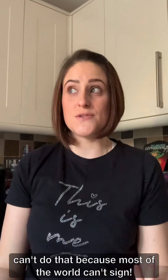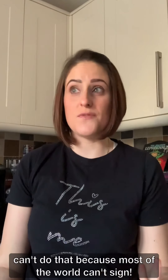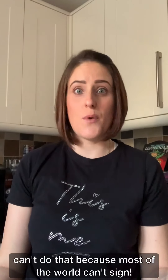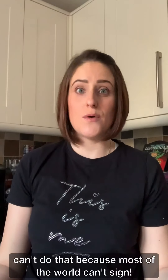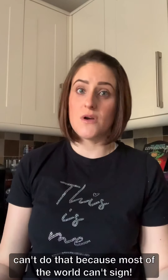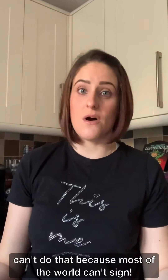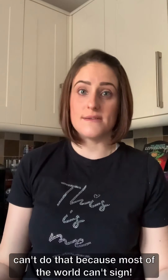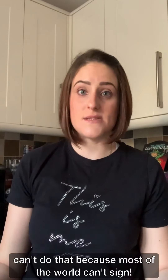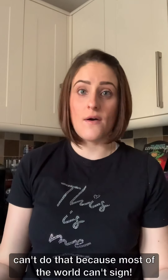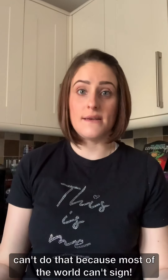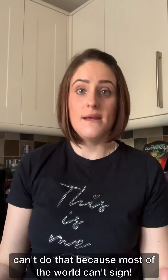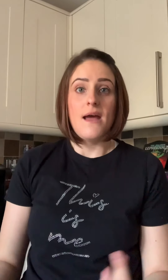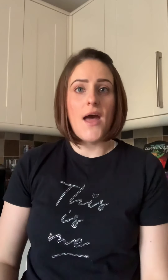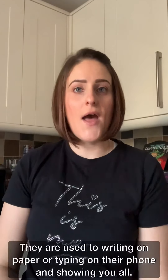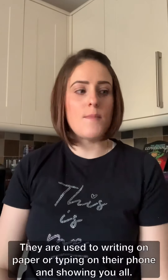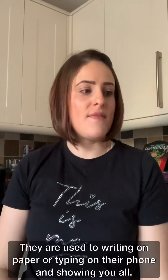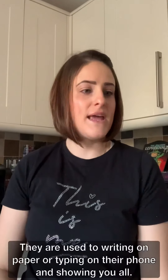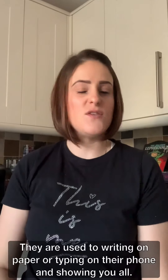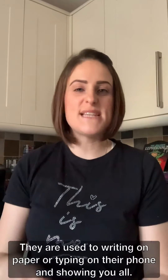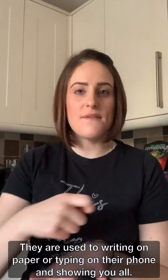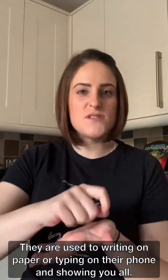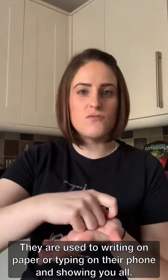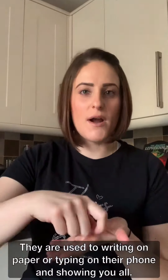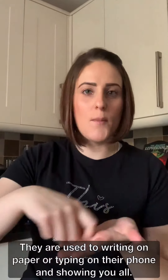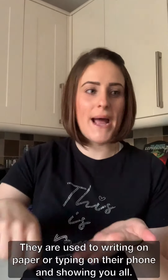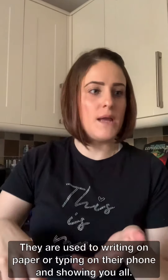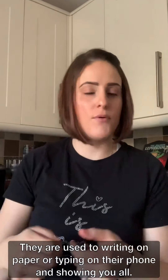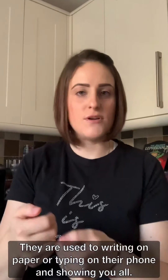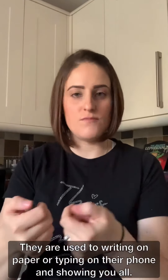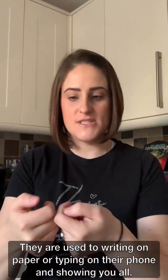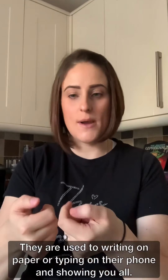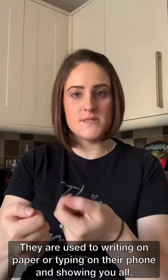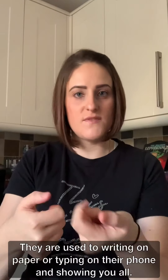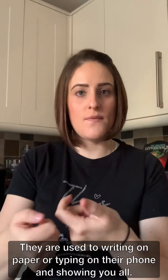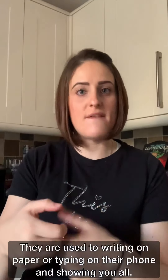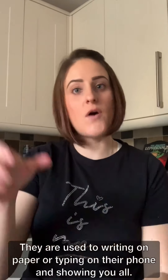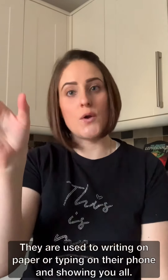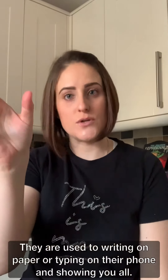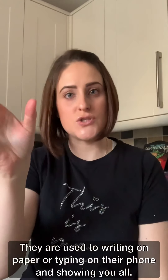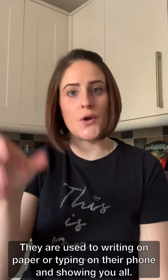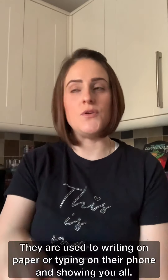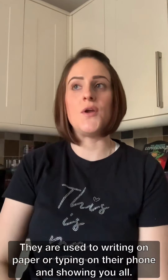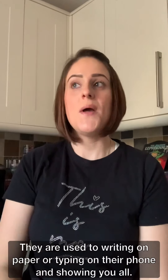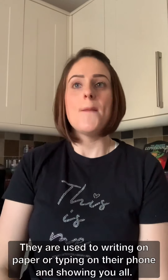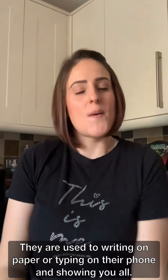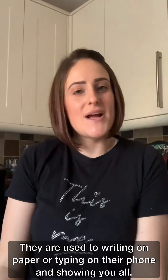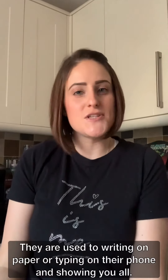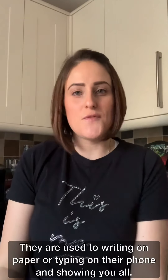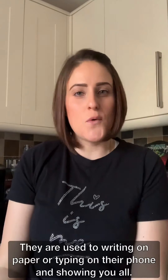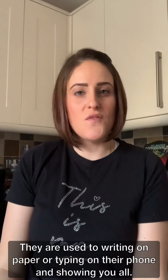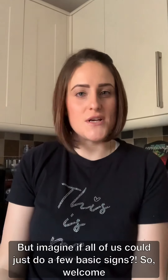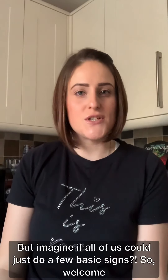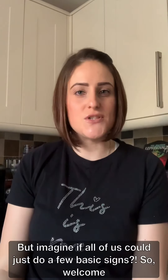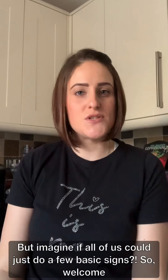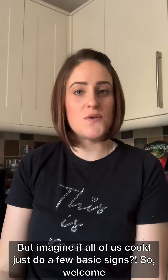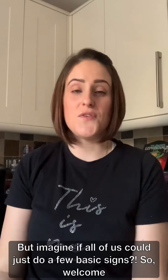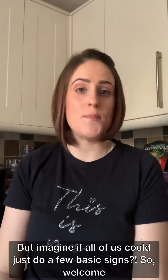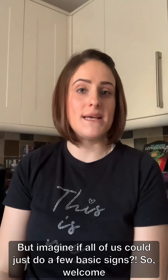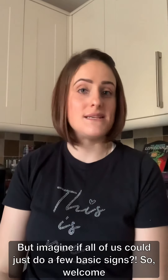of the world can't sign um and they used to happen to write on paper and type something on their phone and show you but imagine if all of us could just do a few basic